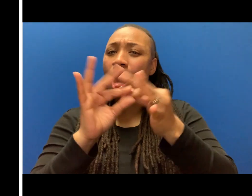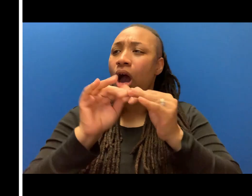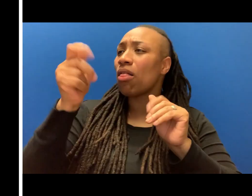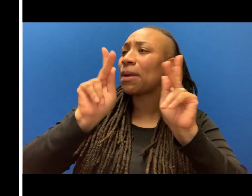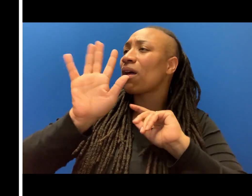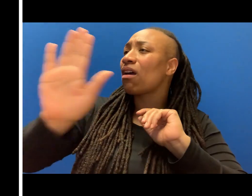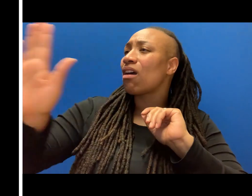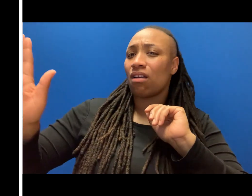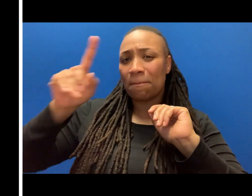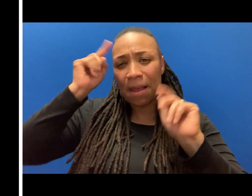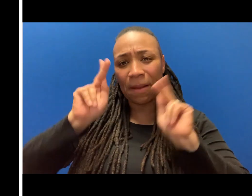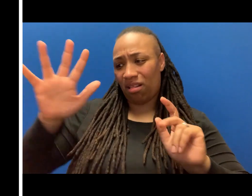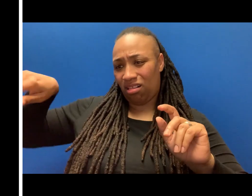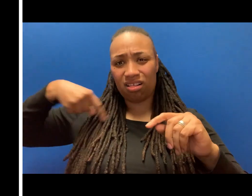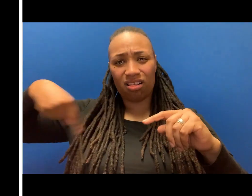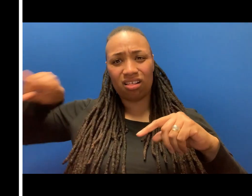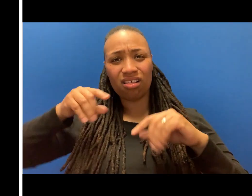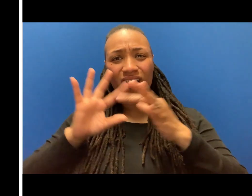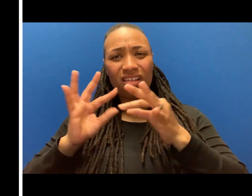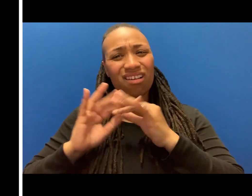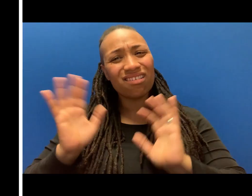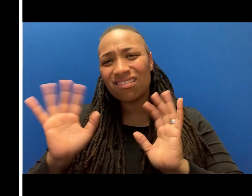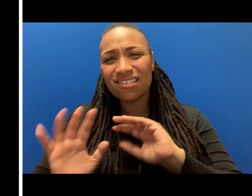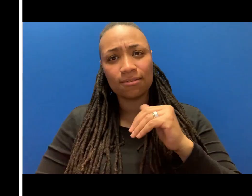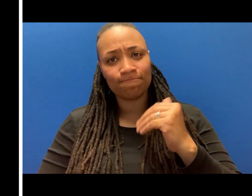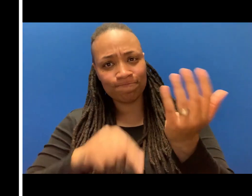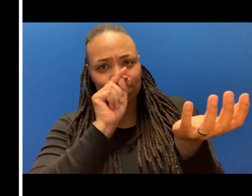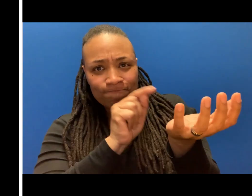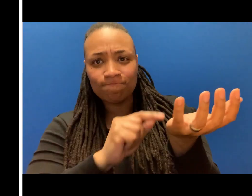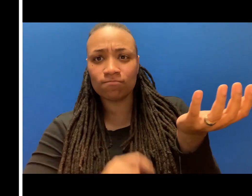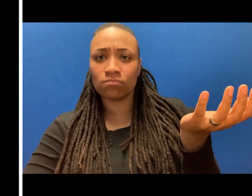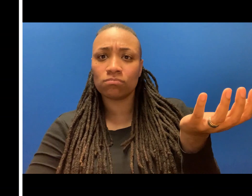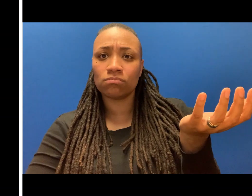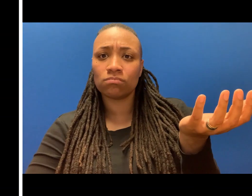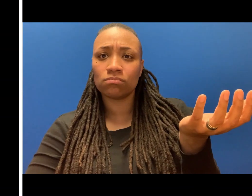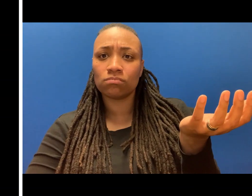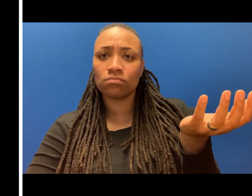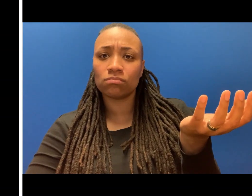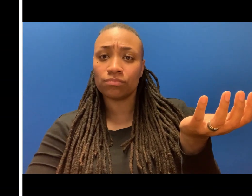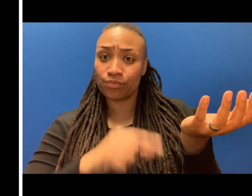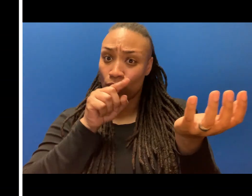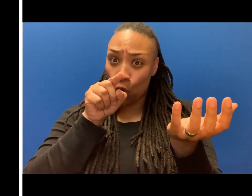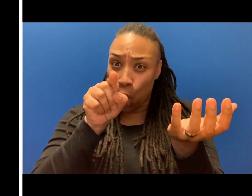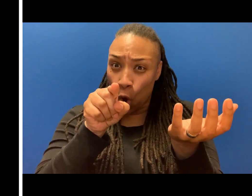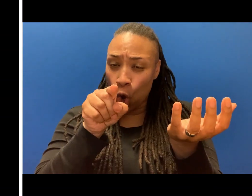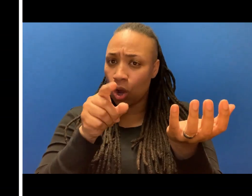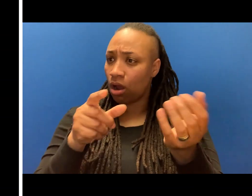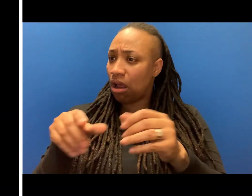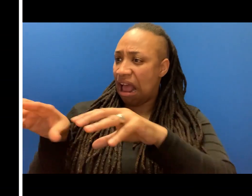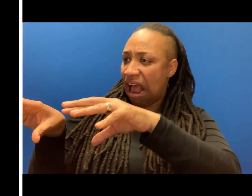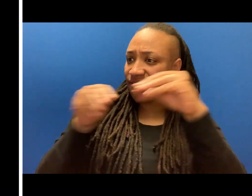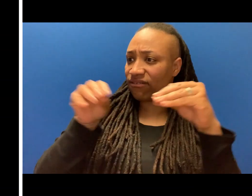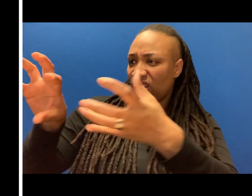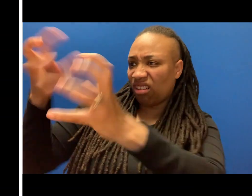shambles that you have left our community in. You need to be talking about why you are inclined to leave the world in